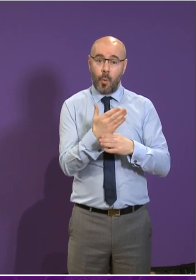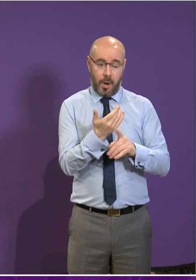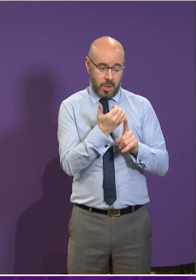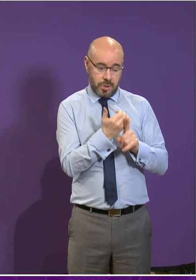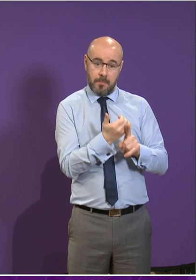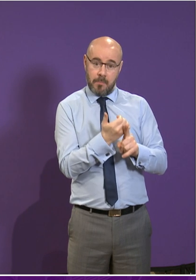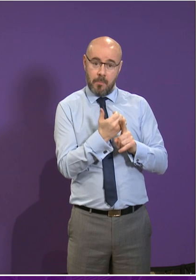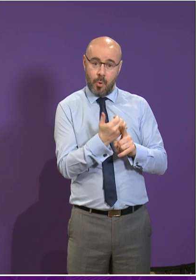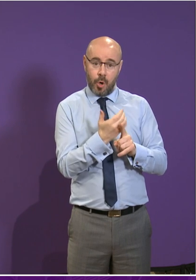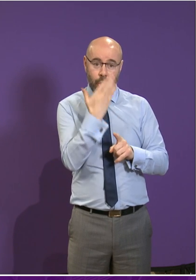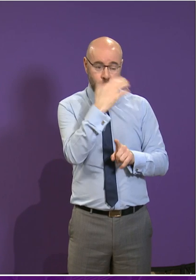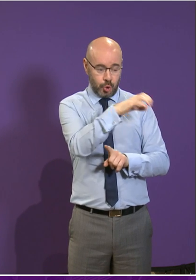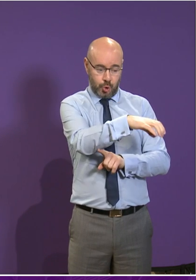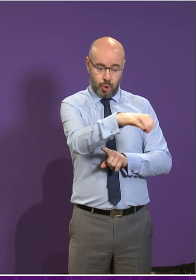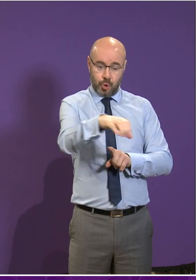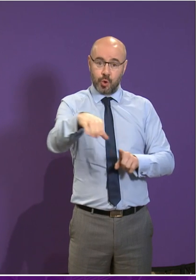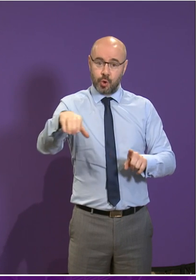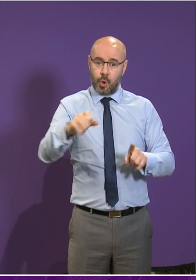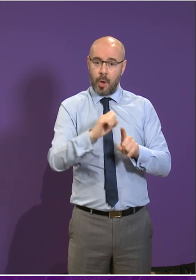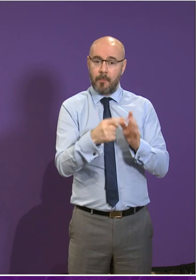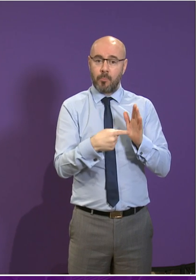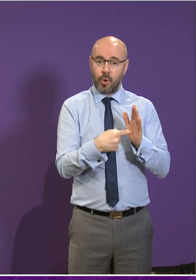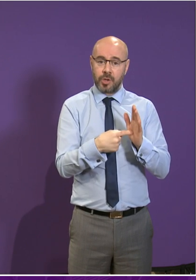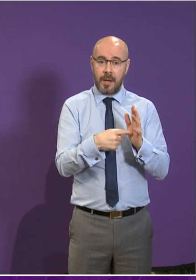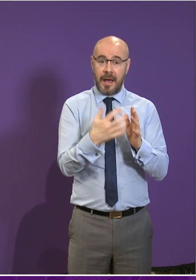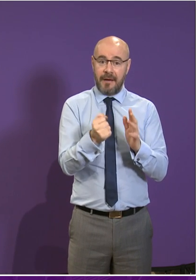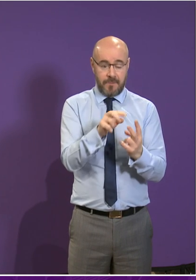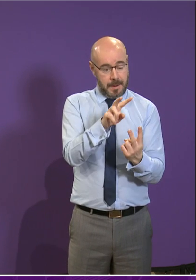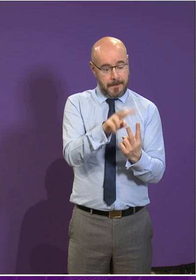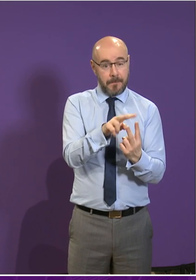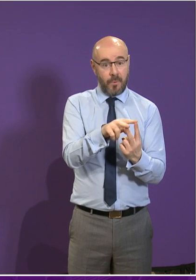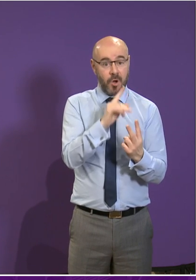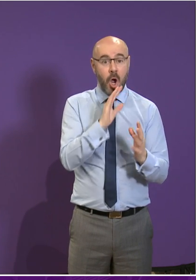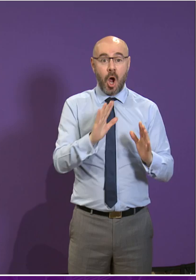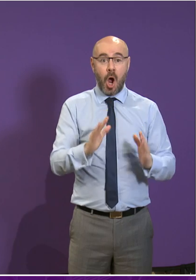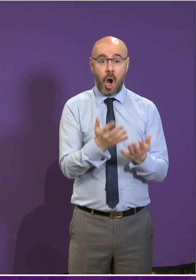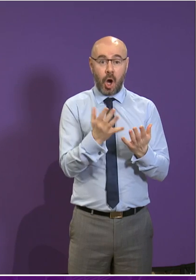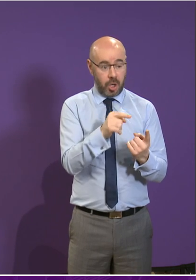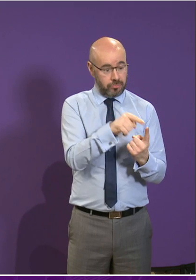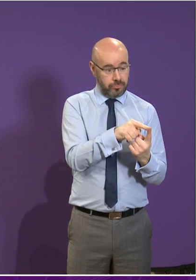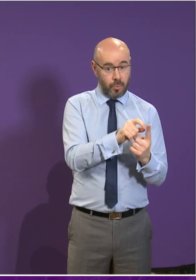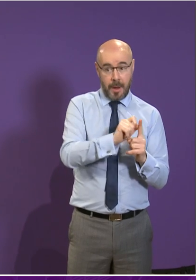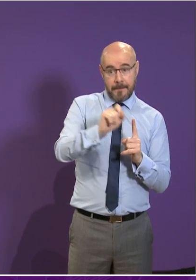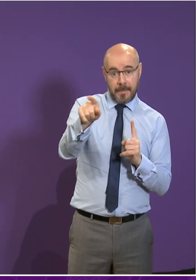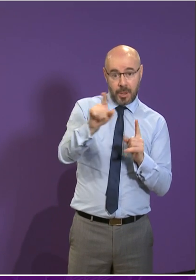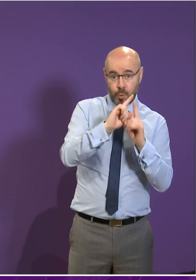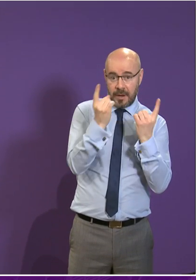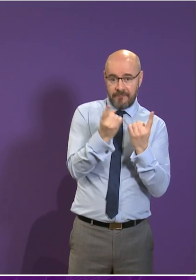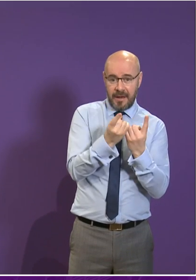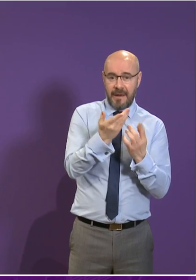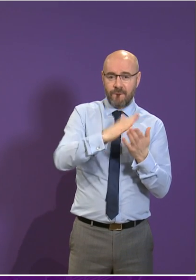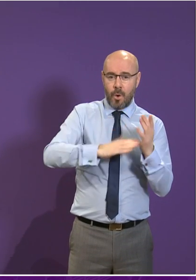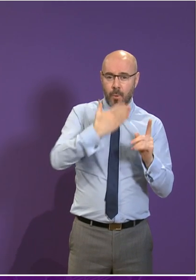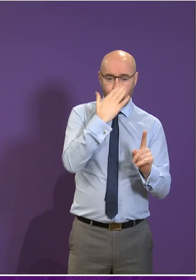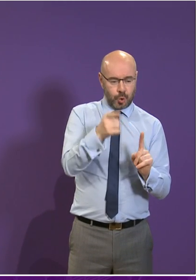support with schools projects is about both encouraging more people to apply to university from schools that